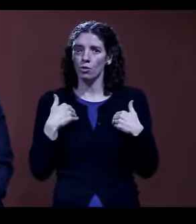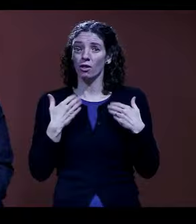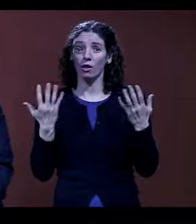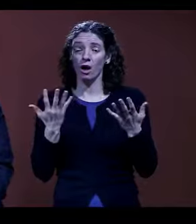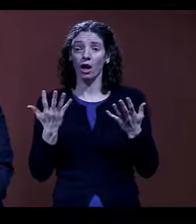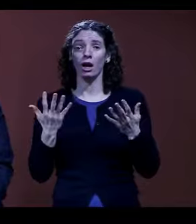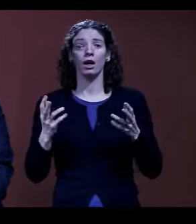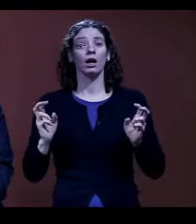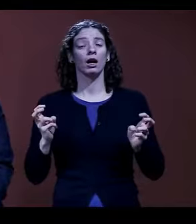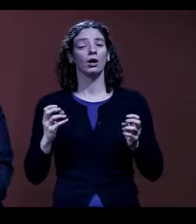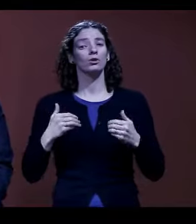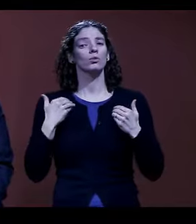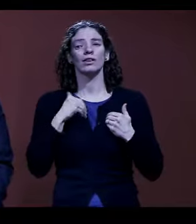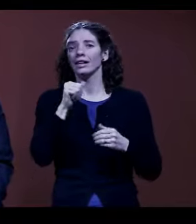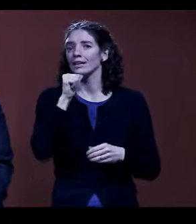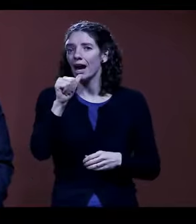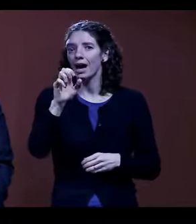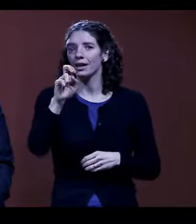engaged.